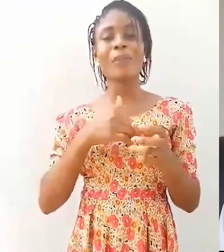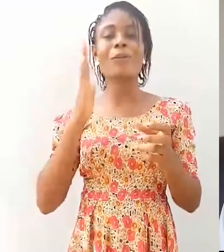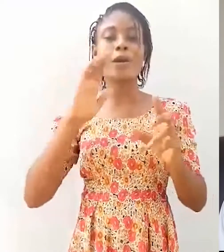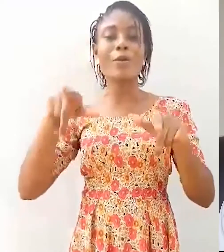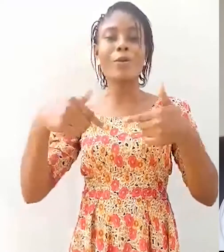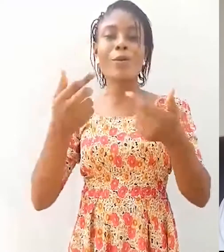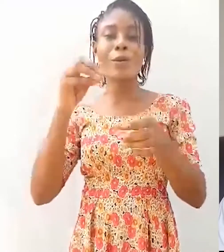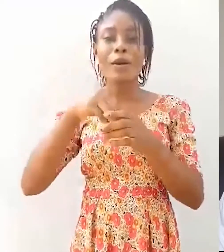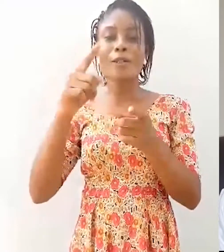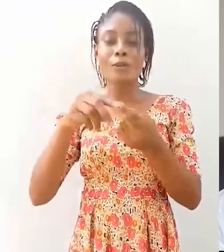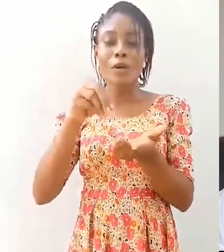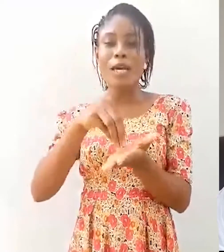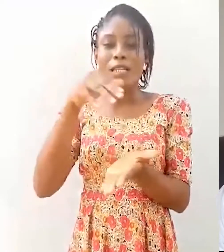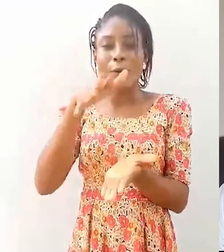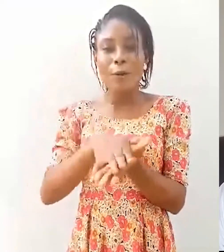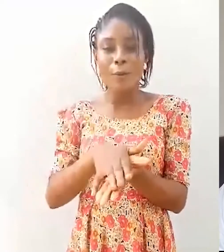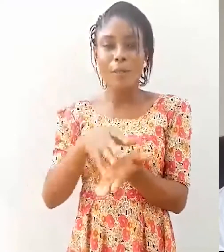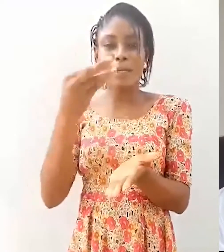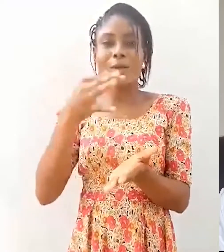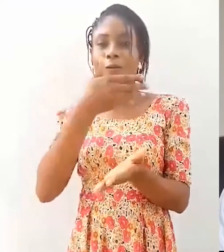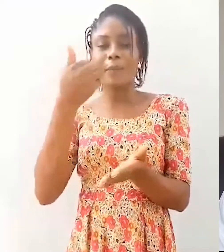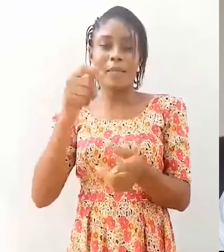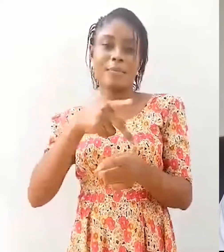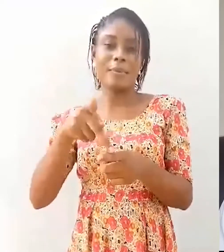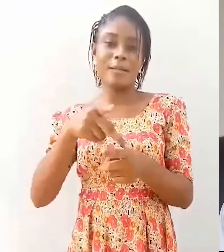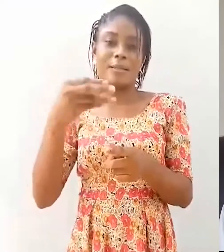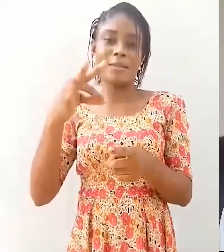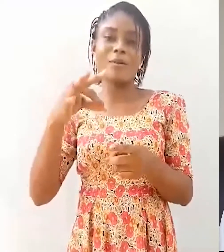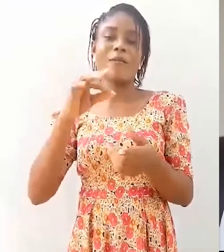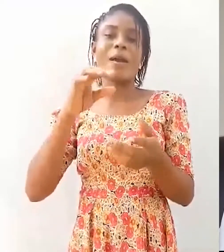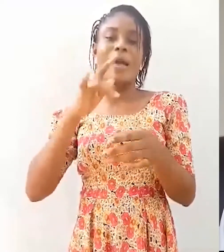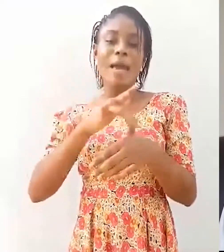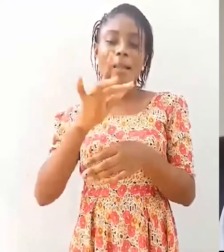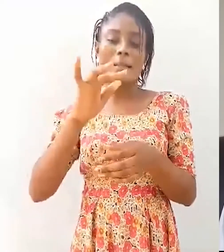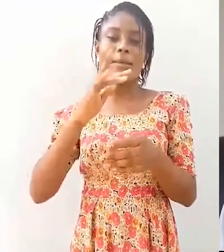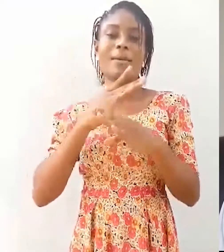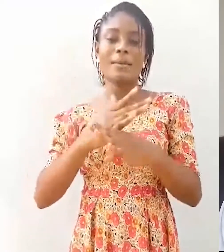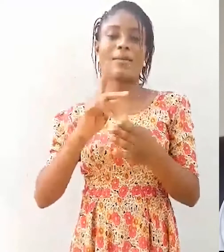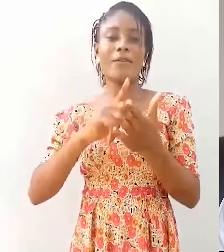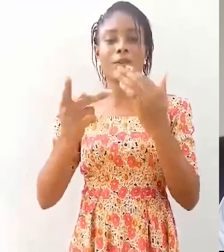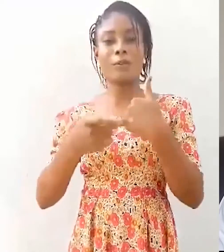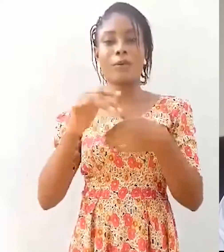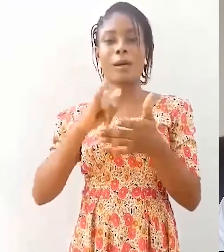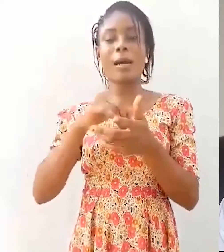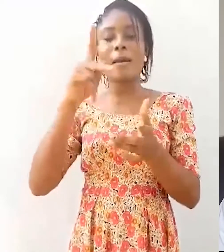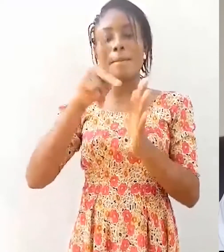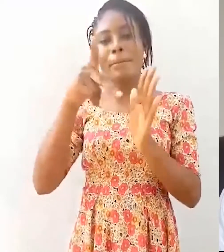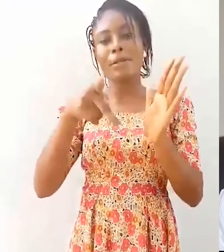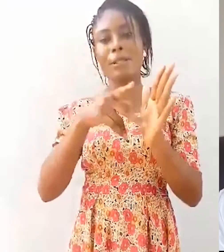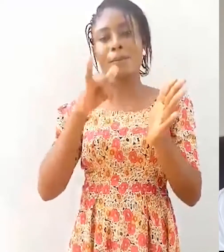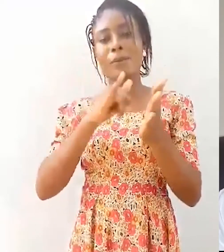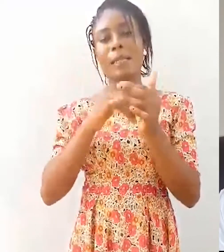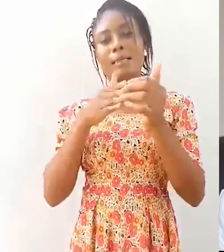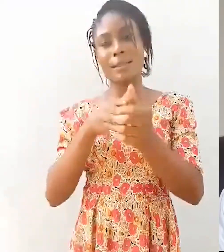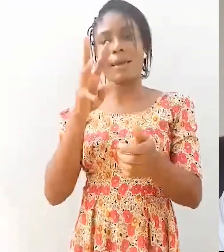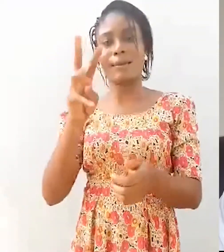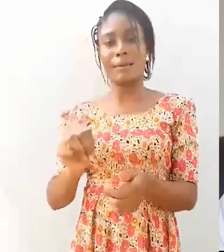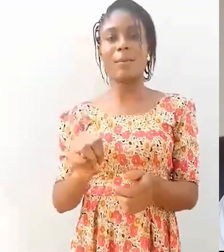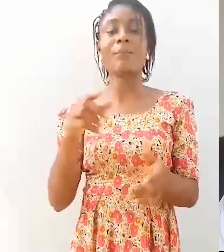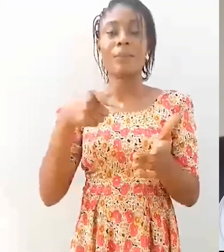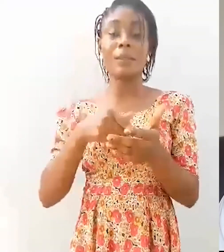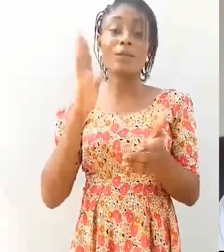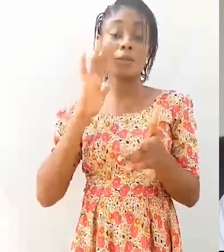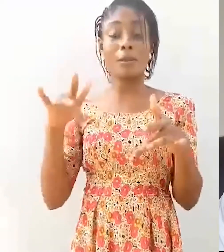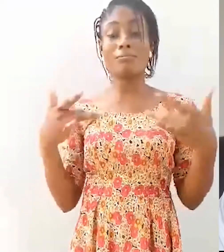of best practices early intervention program and the principles that guide them. And this is going to be fascinating. And